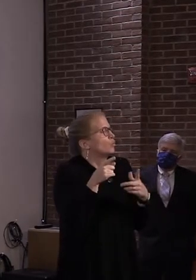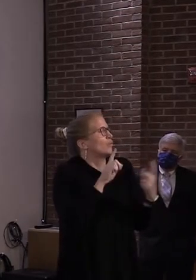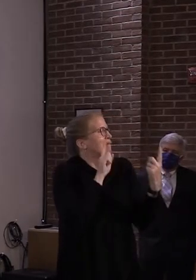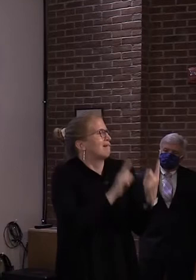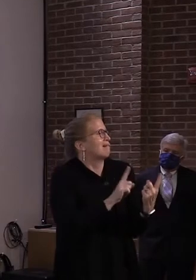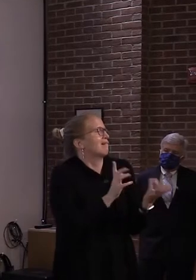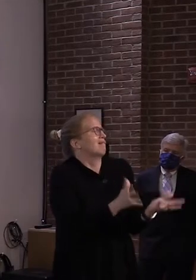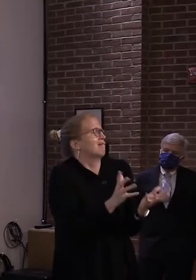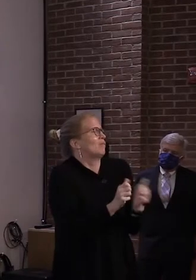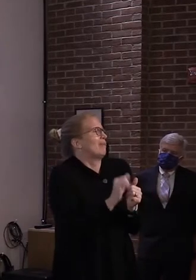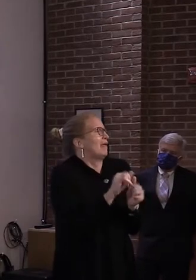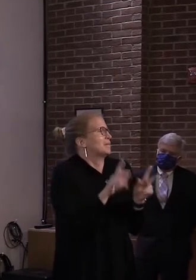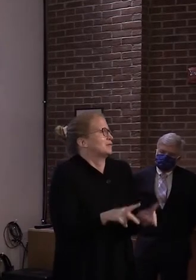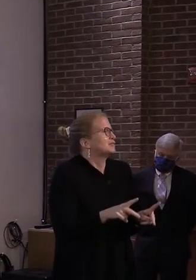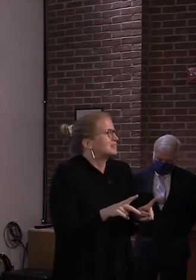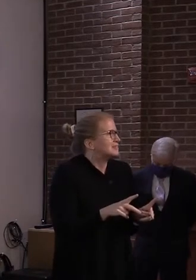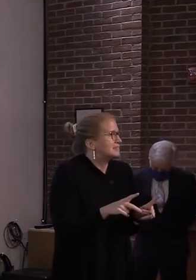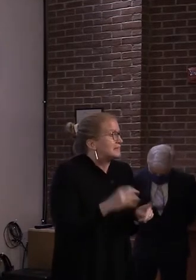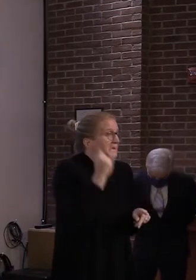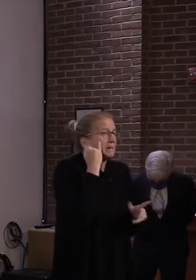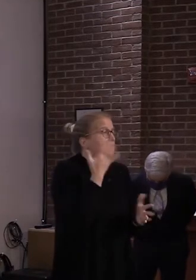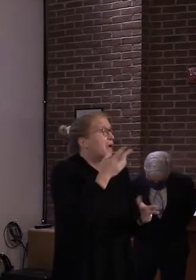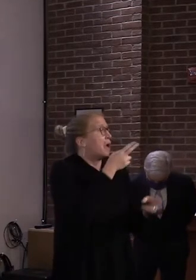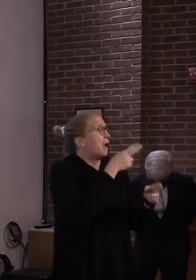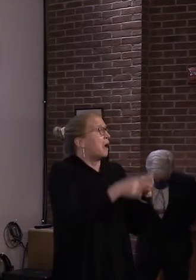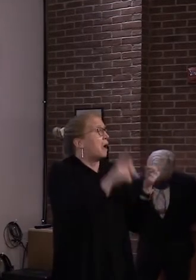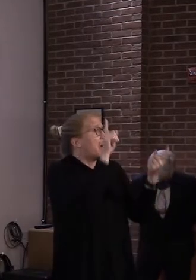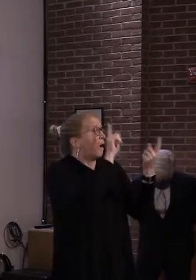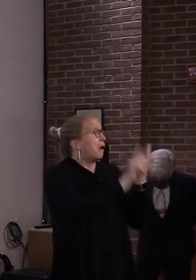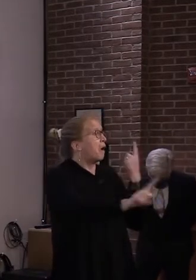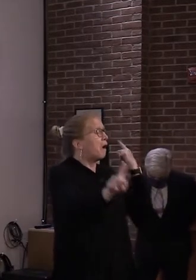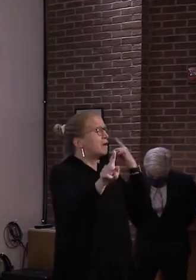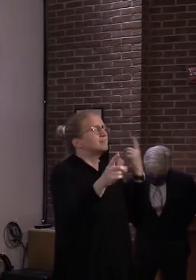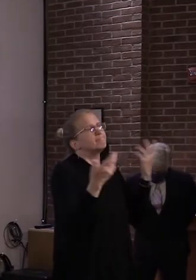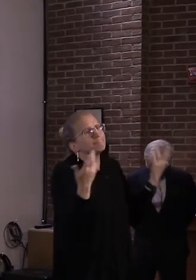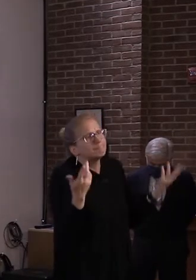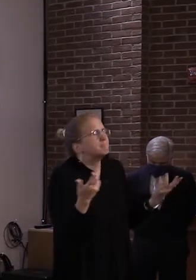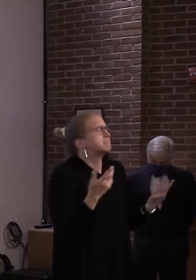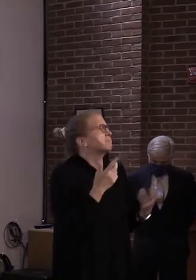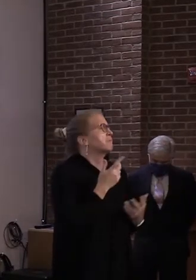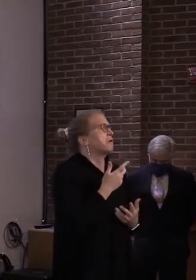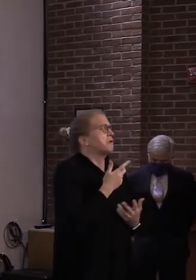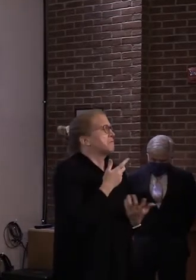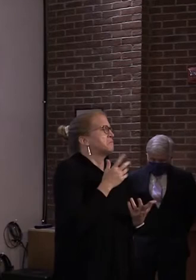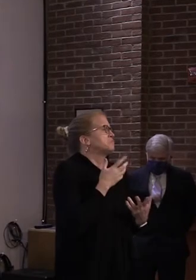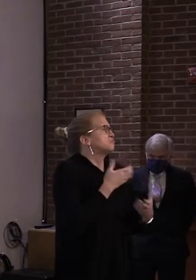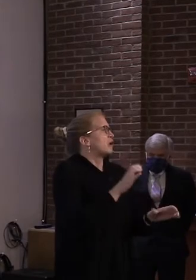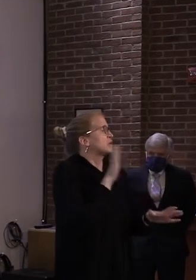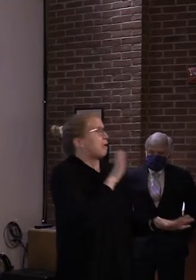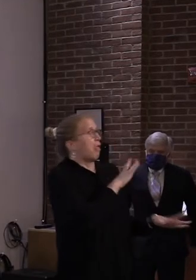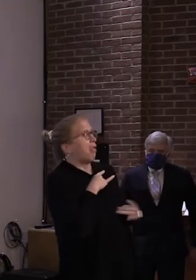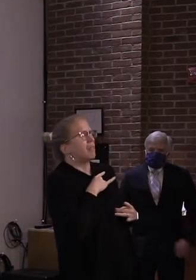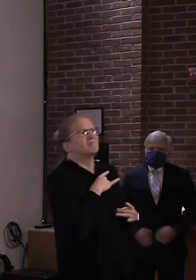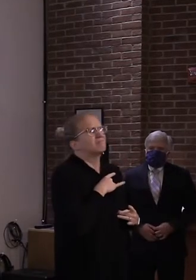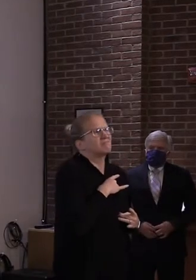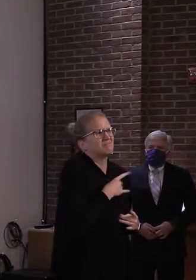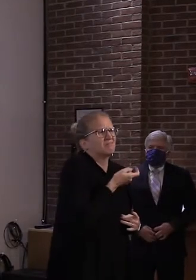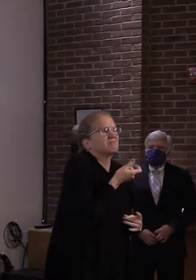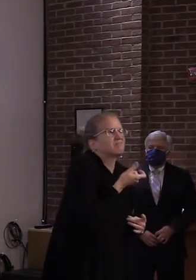someone. And obviously, if it's a higher risk proposition, you want to be there for less